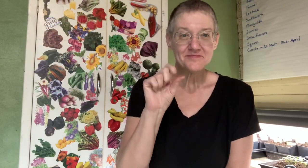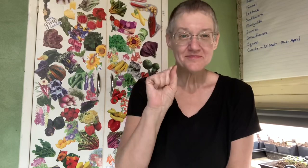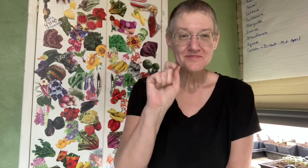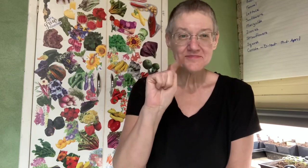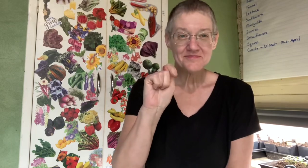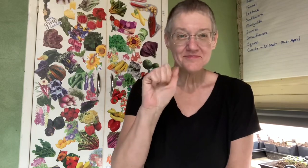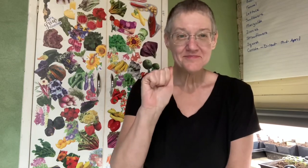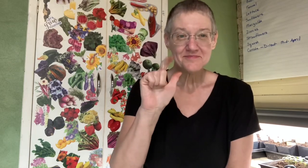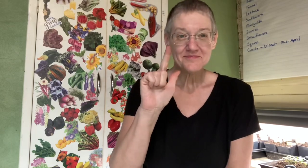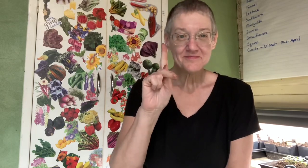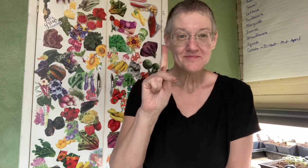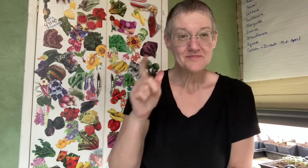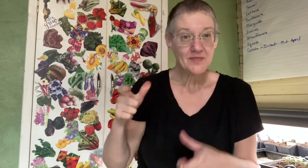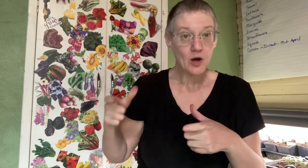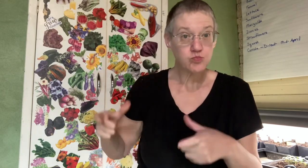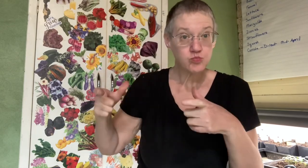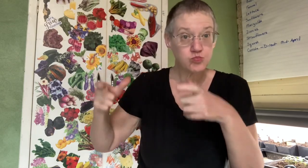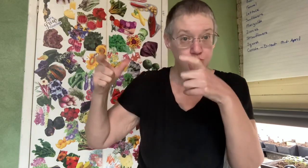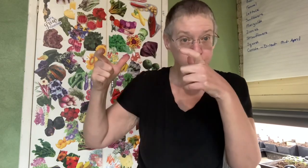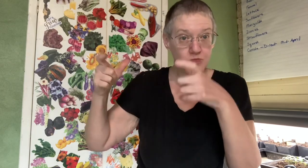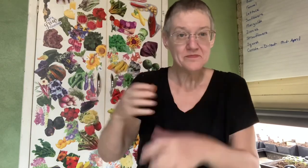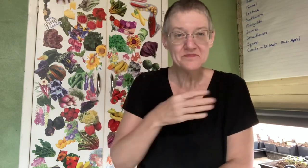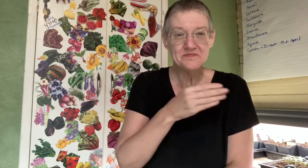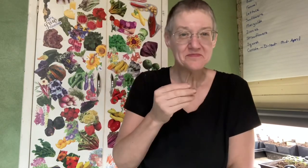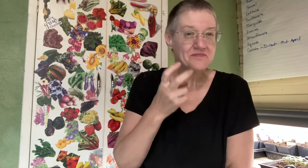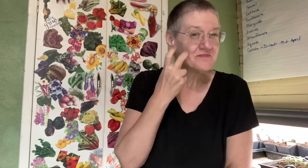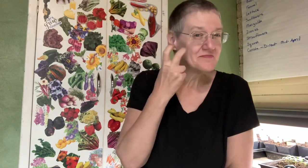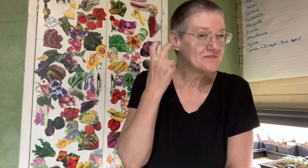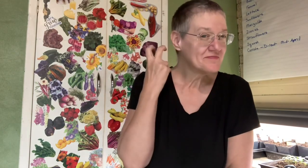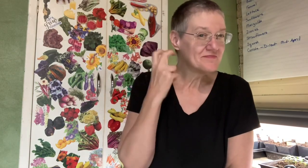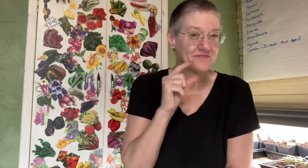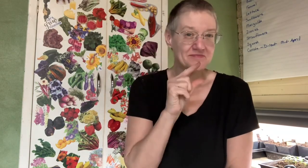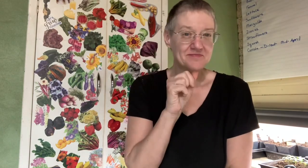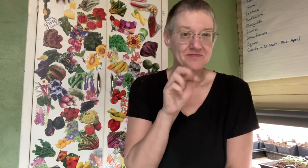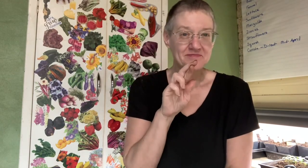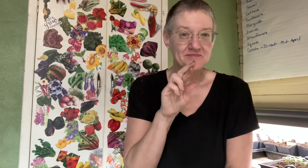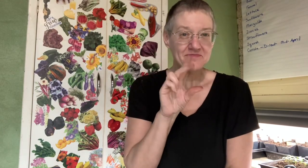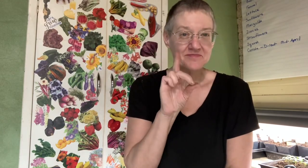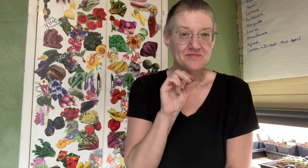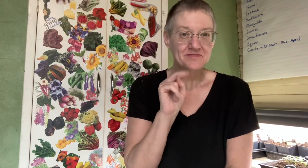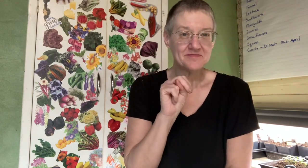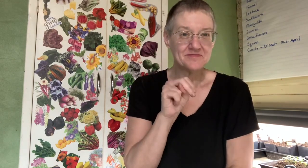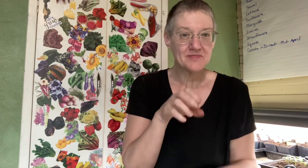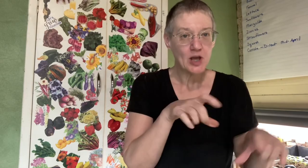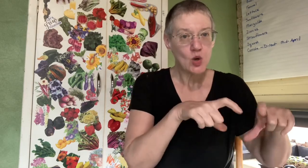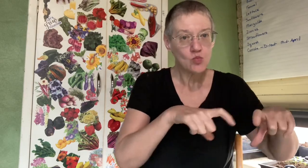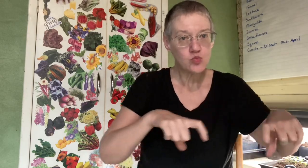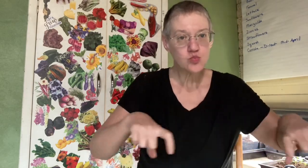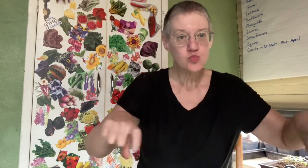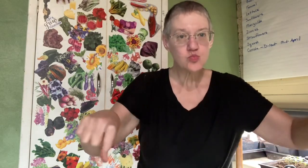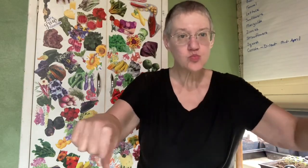Now, this is one of my summer flowers for our green stalk and for a memorial garden.